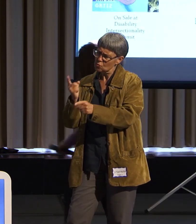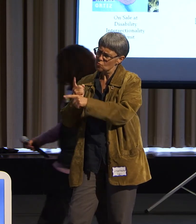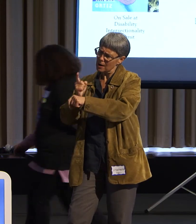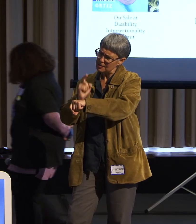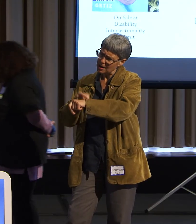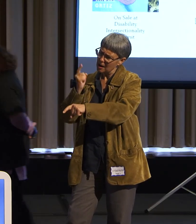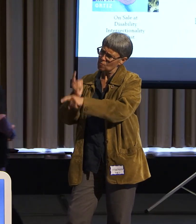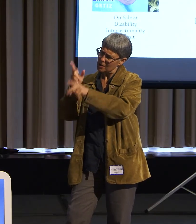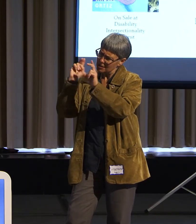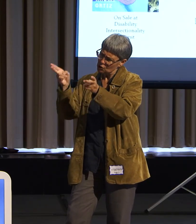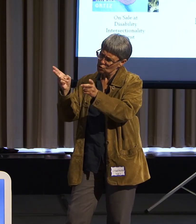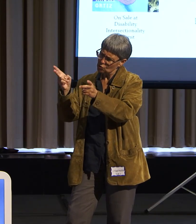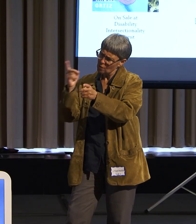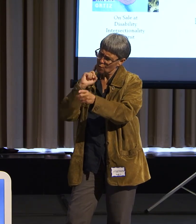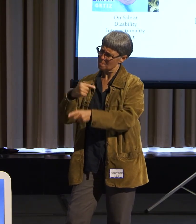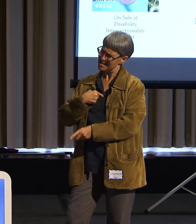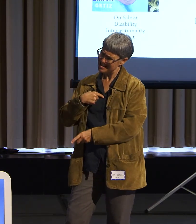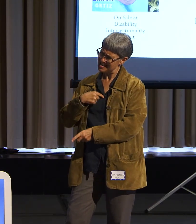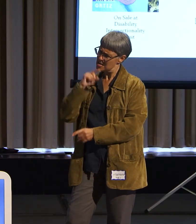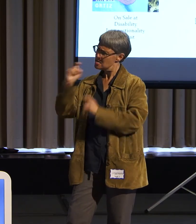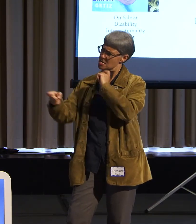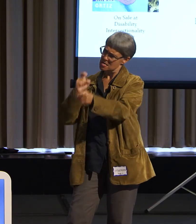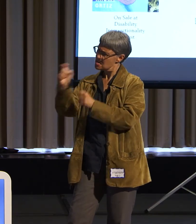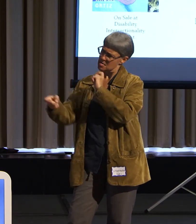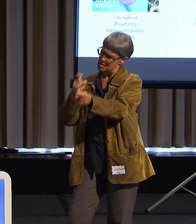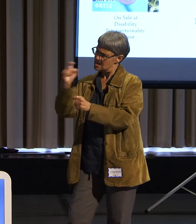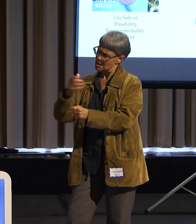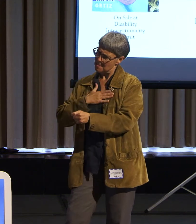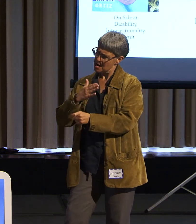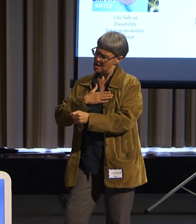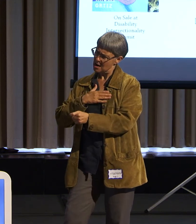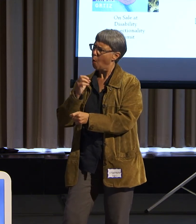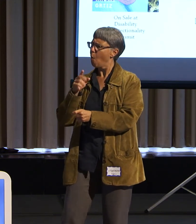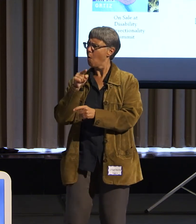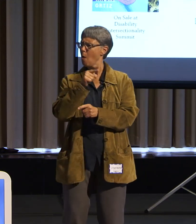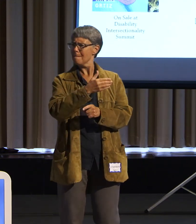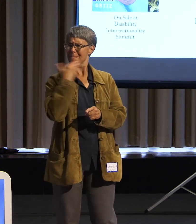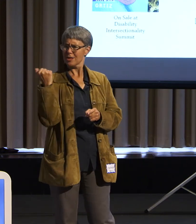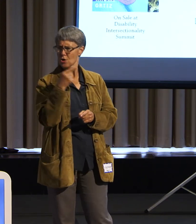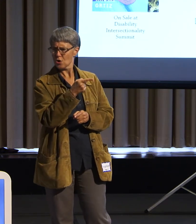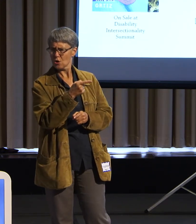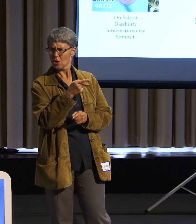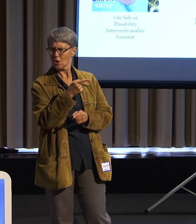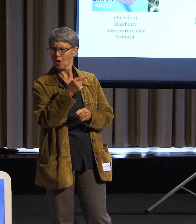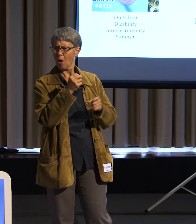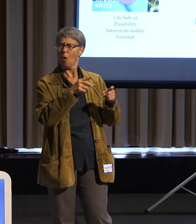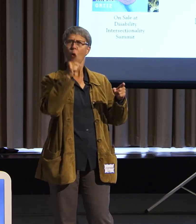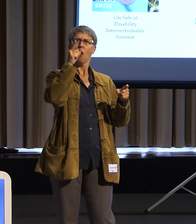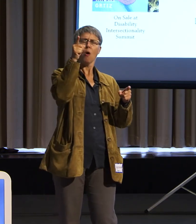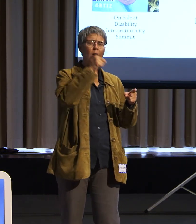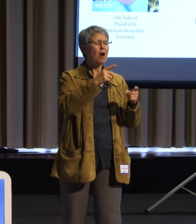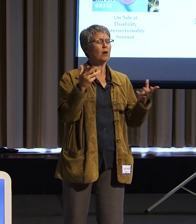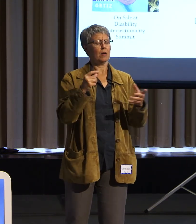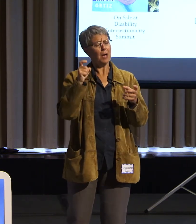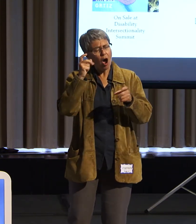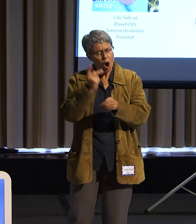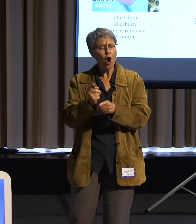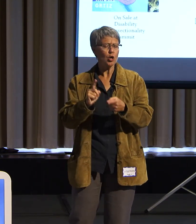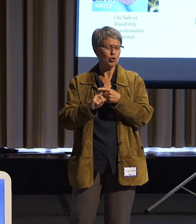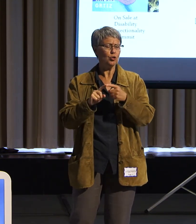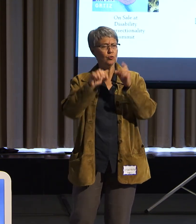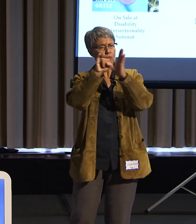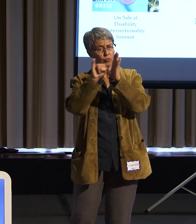work, I also associate slowing down. And that, I think, is the biggest issue, and it's definitely where we get the most